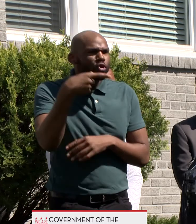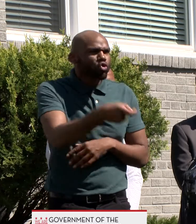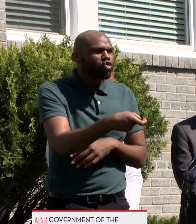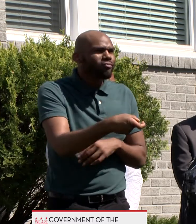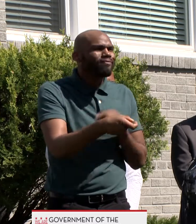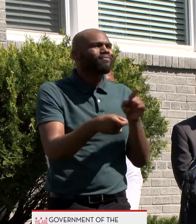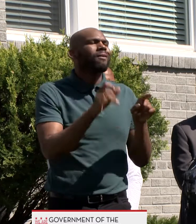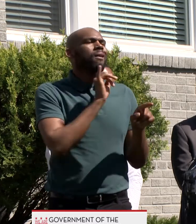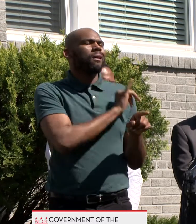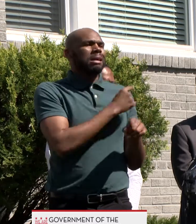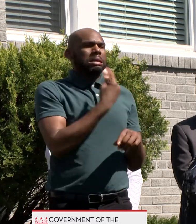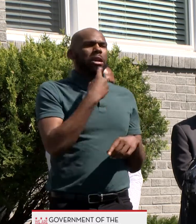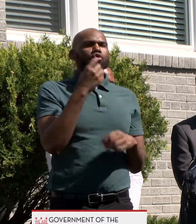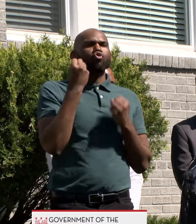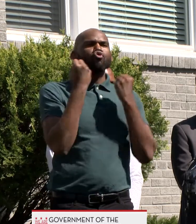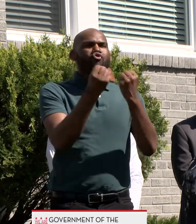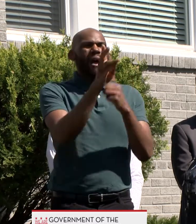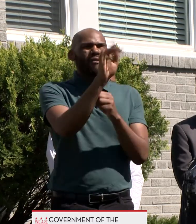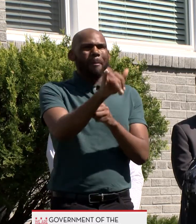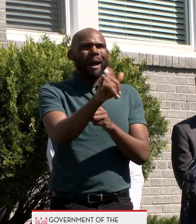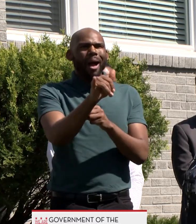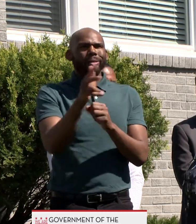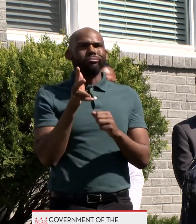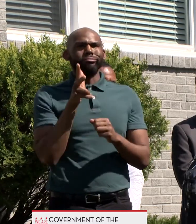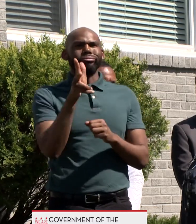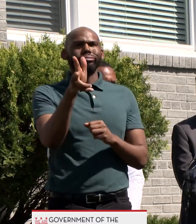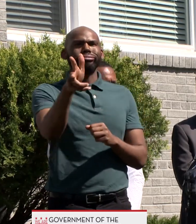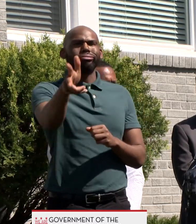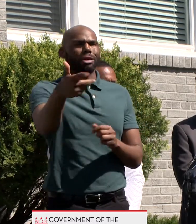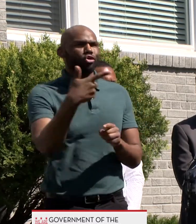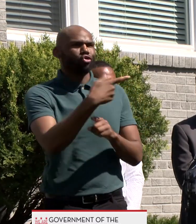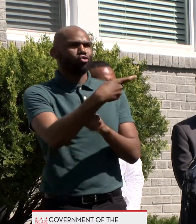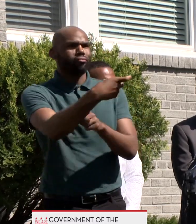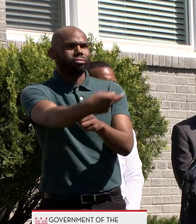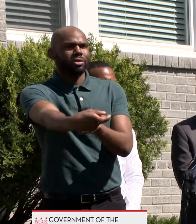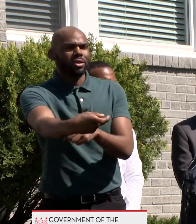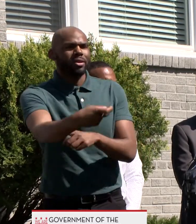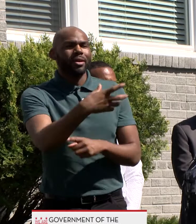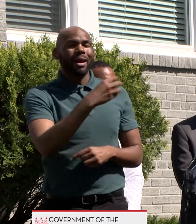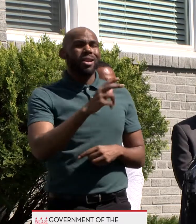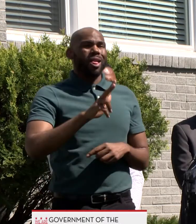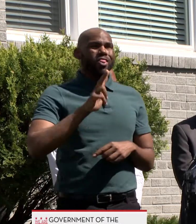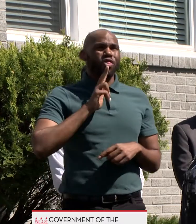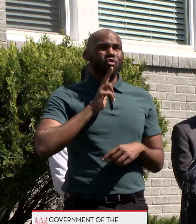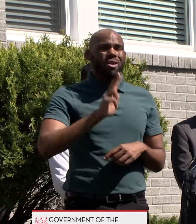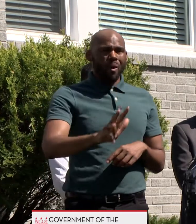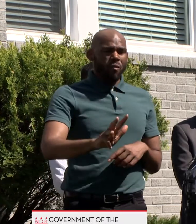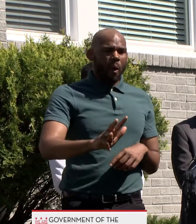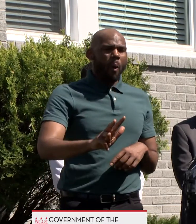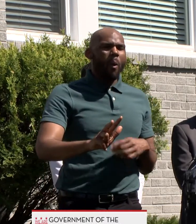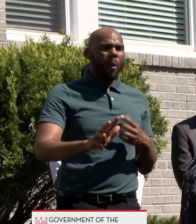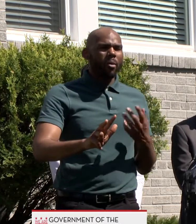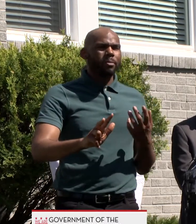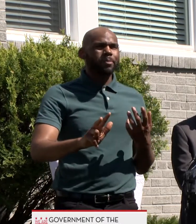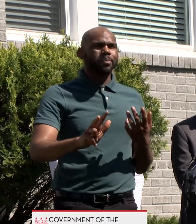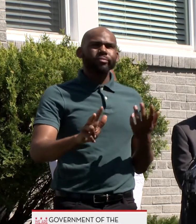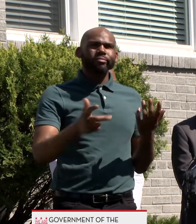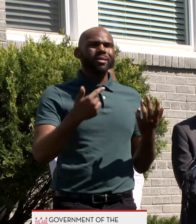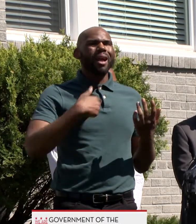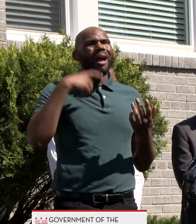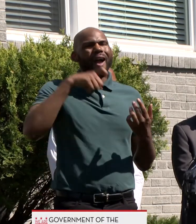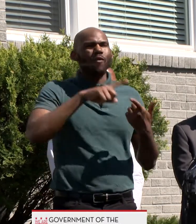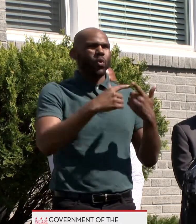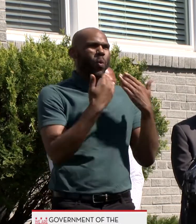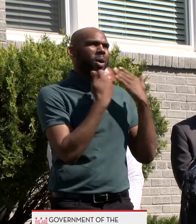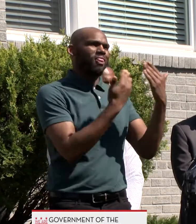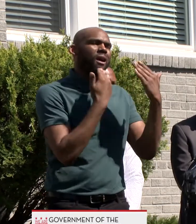that was a drive-by shooting, and the victim was the adult male and the 3-year-old. And I would be remiss if I didn't thank